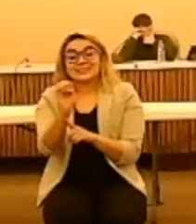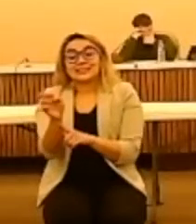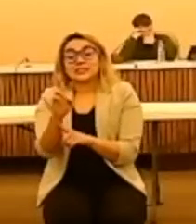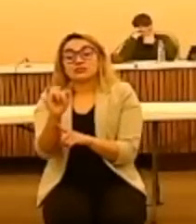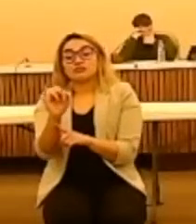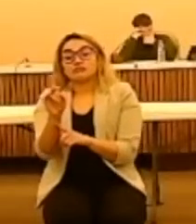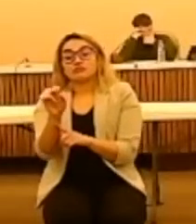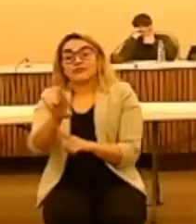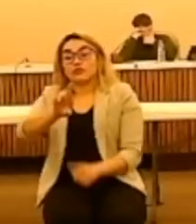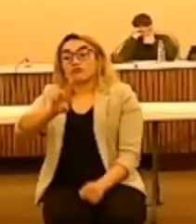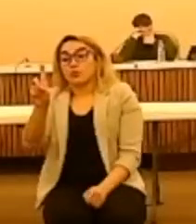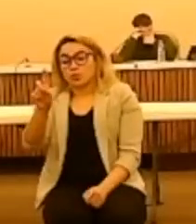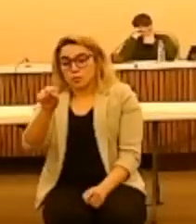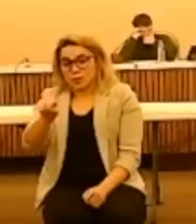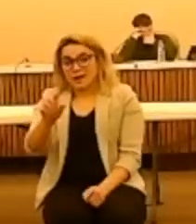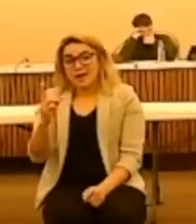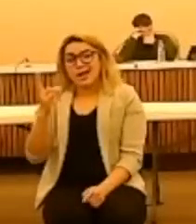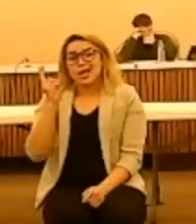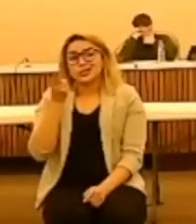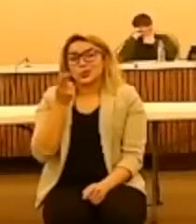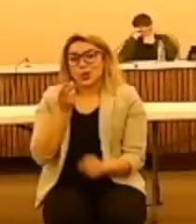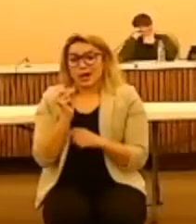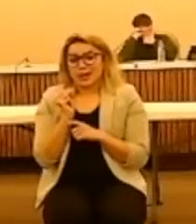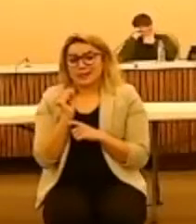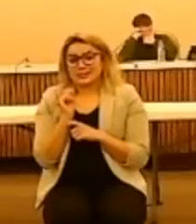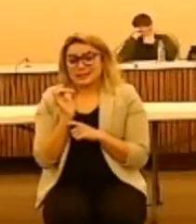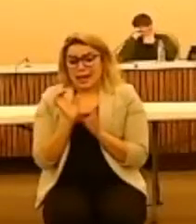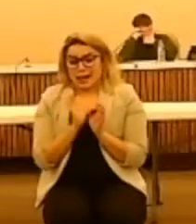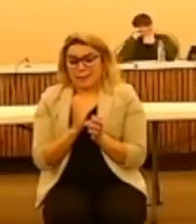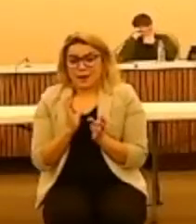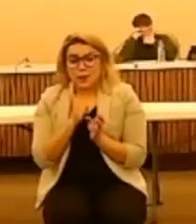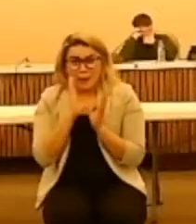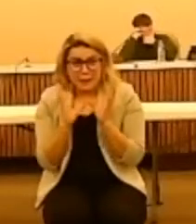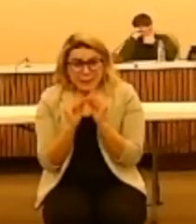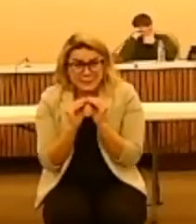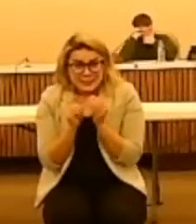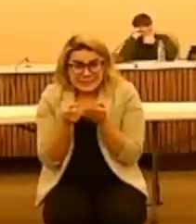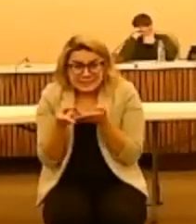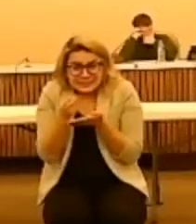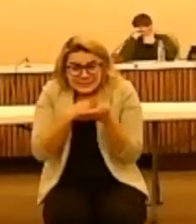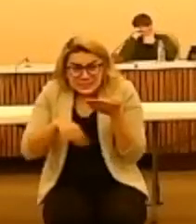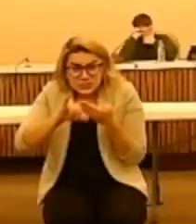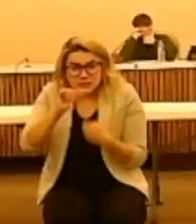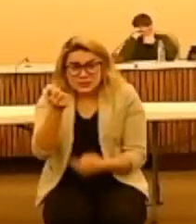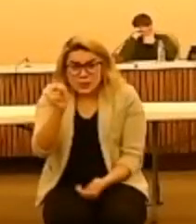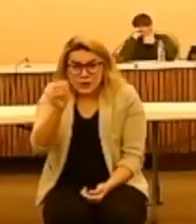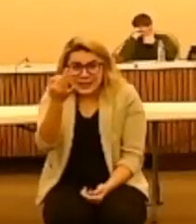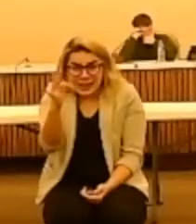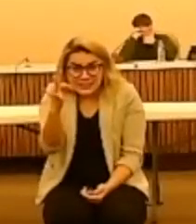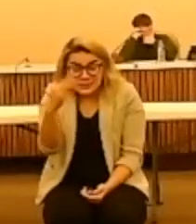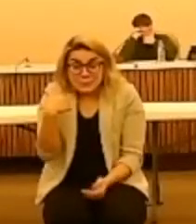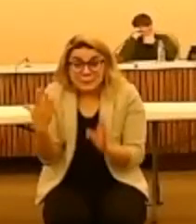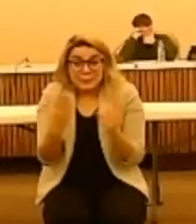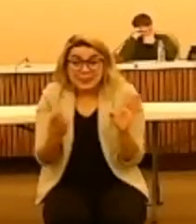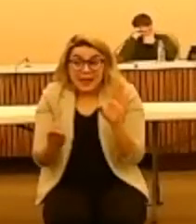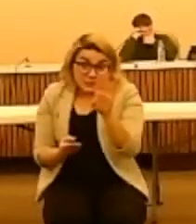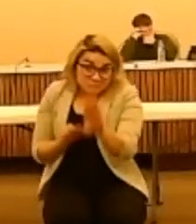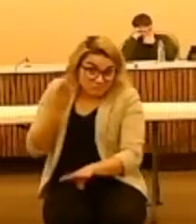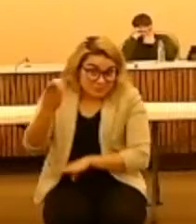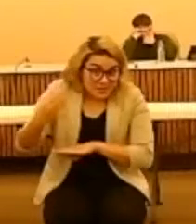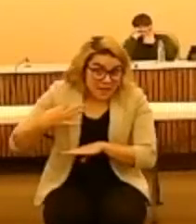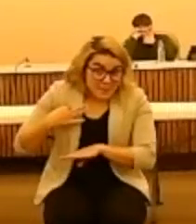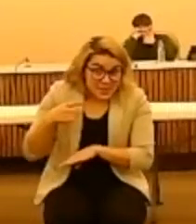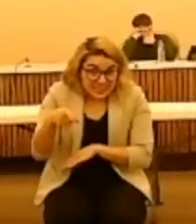the Historical Site Committee is meeting in less than a week on January 19th. We plan to get our application in and it can be